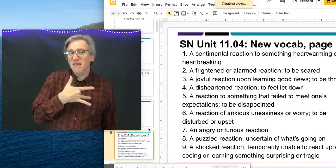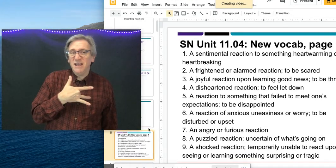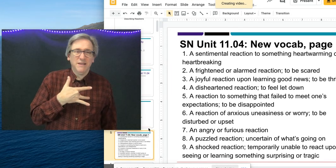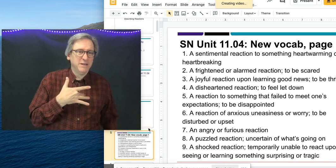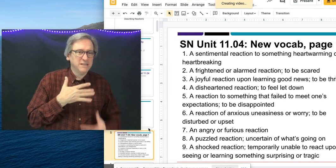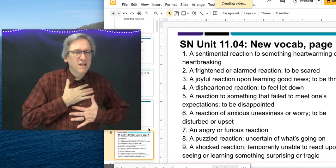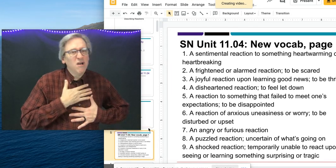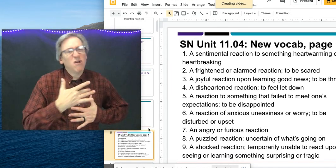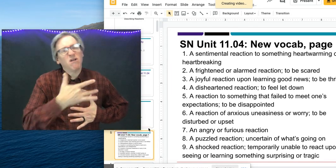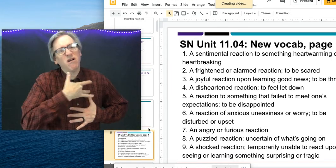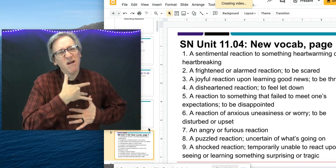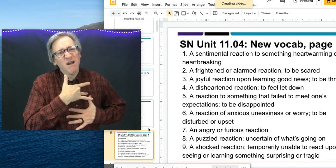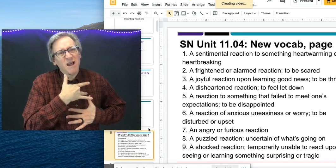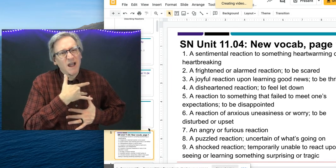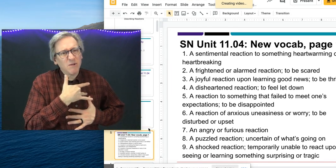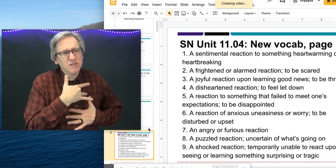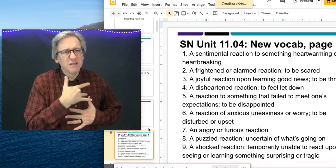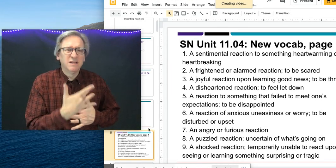It means,